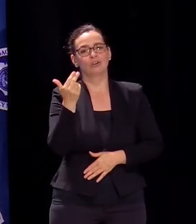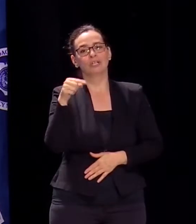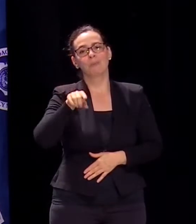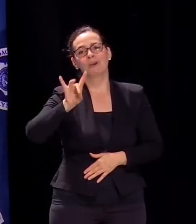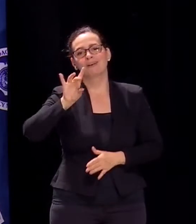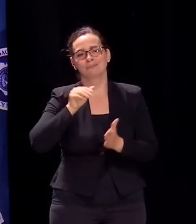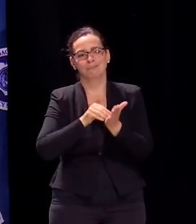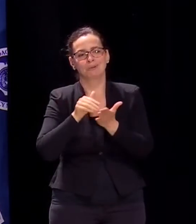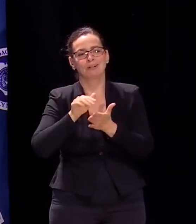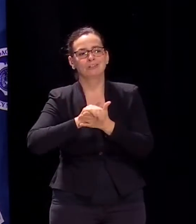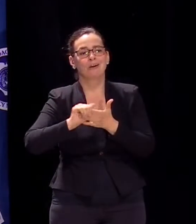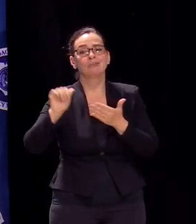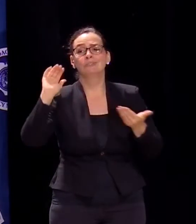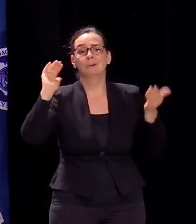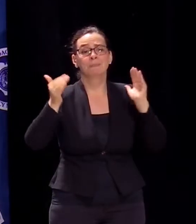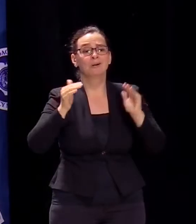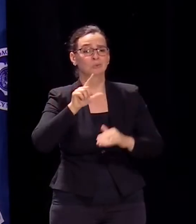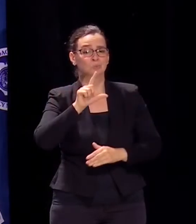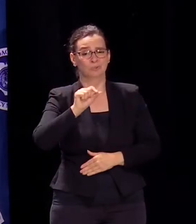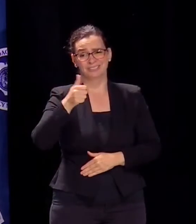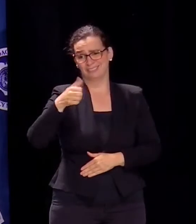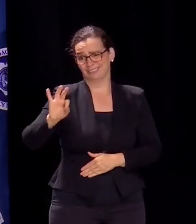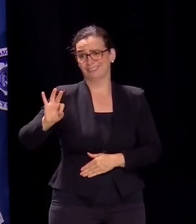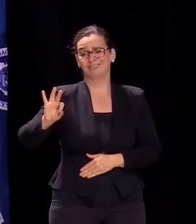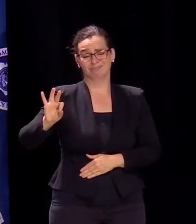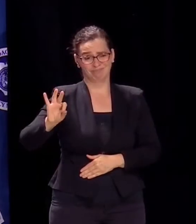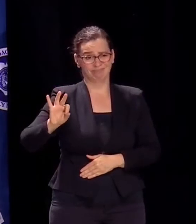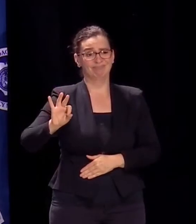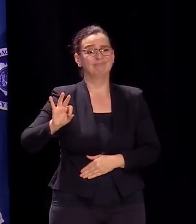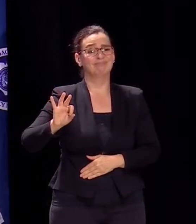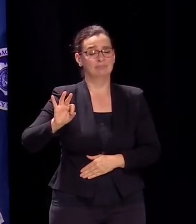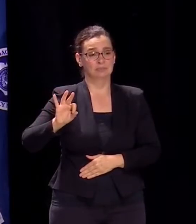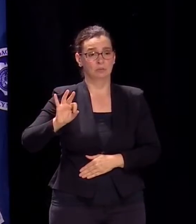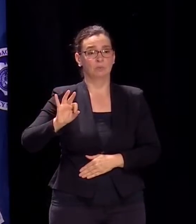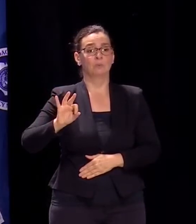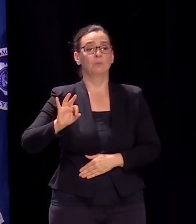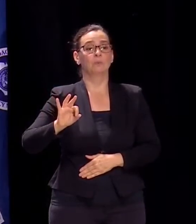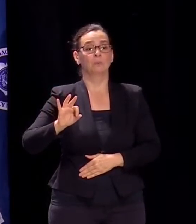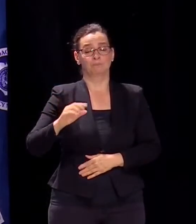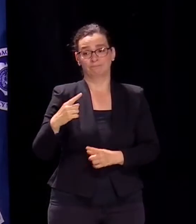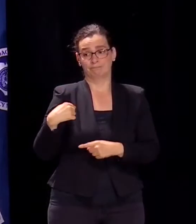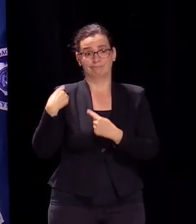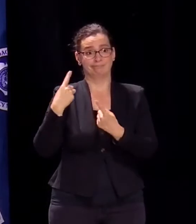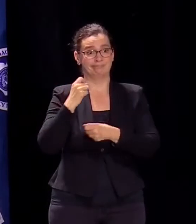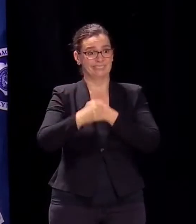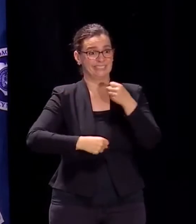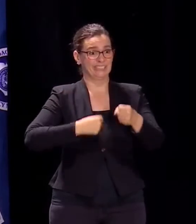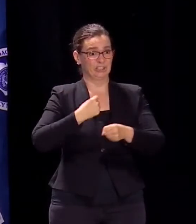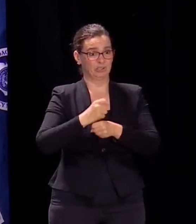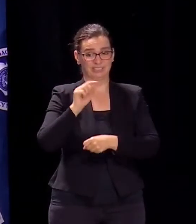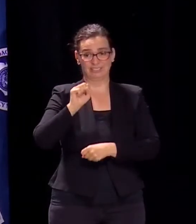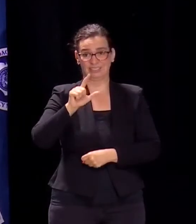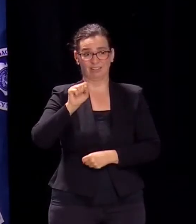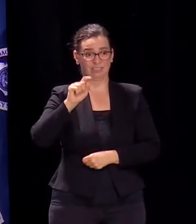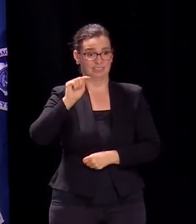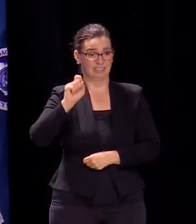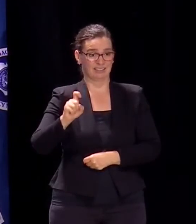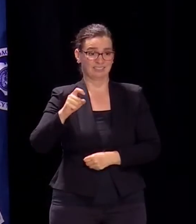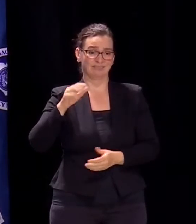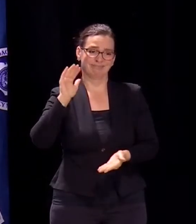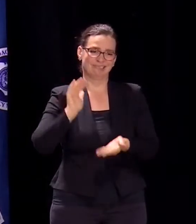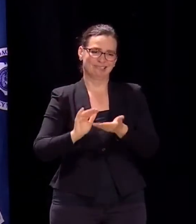year. Our year-to-date sales tax is down 7%. If that trend holds, that's about $28 million